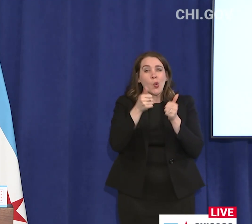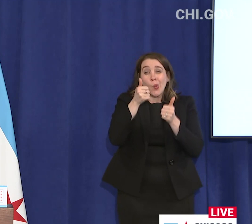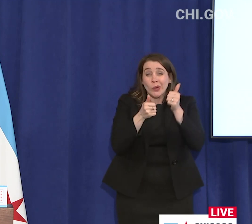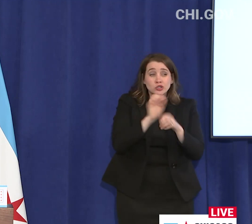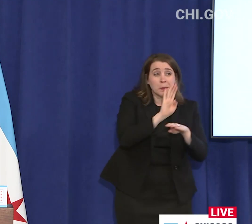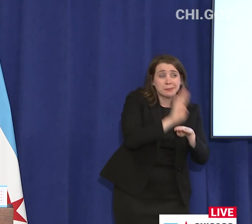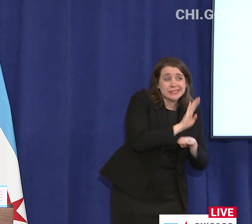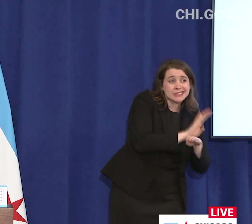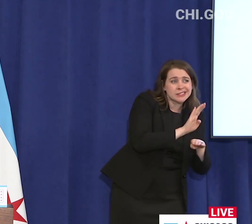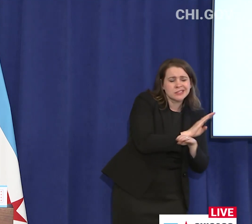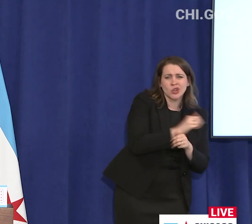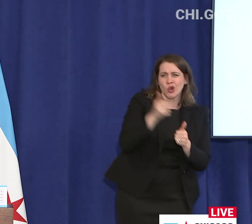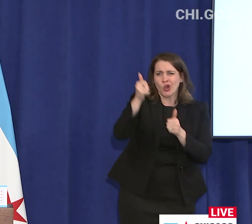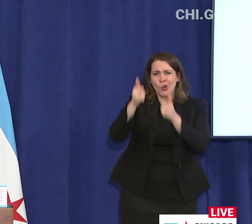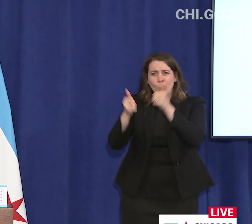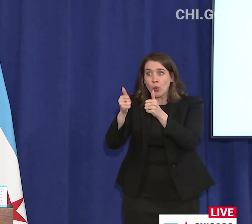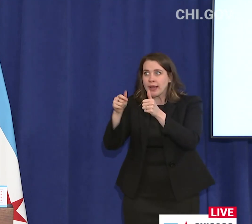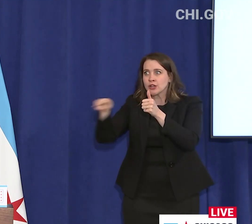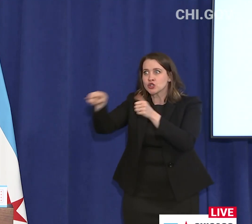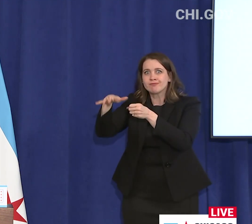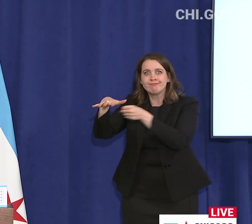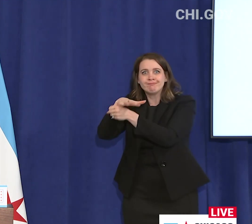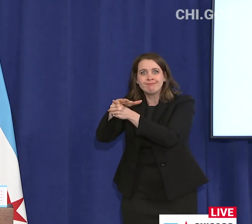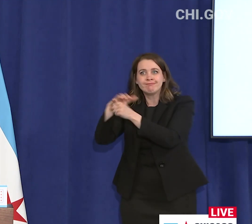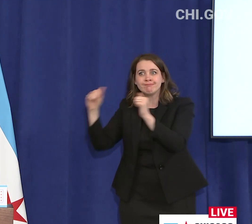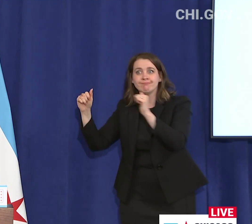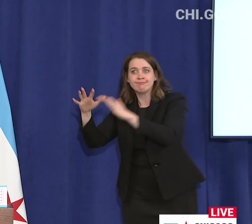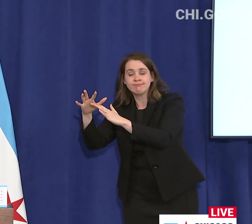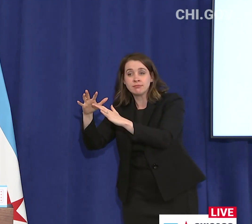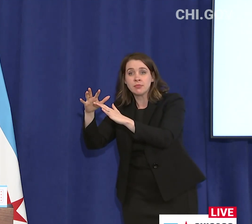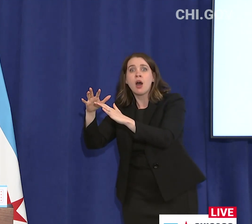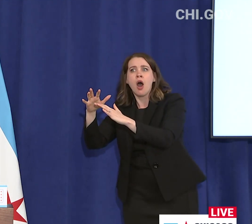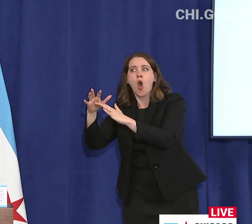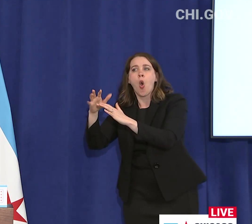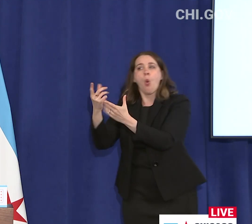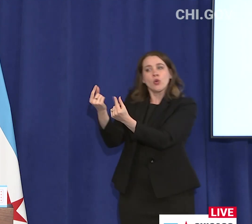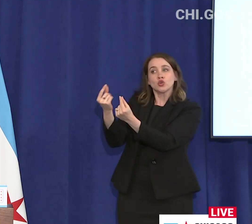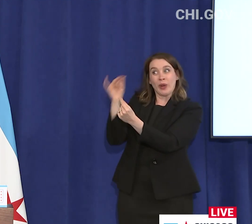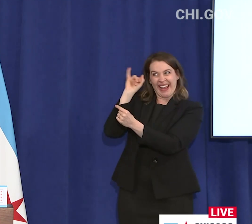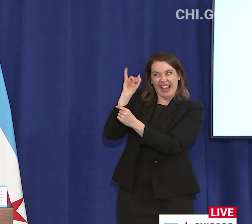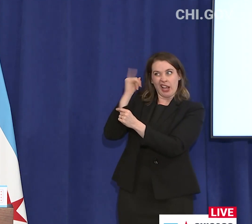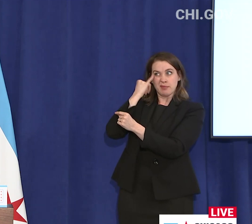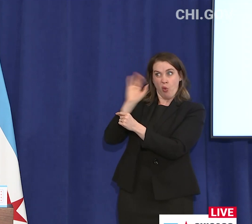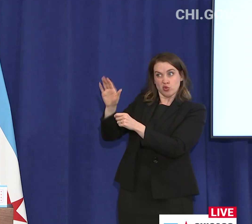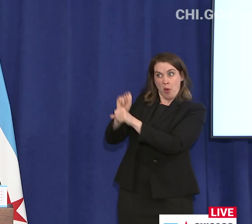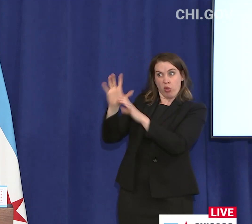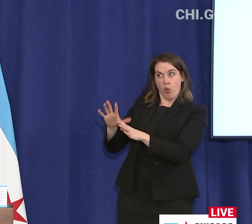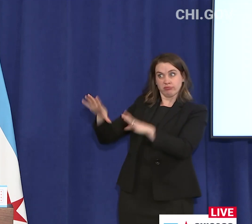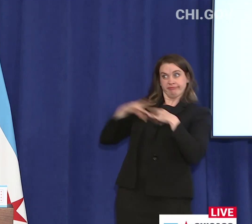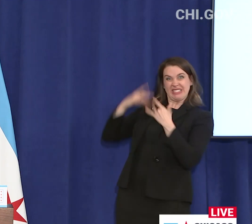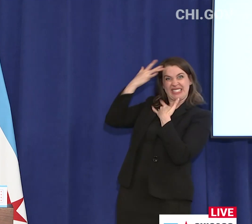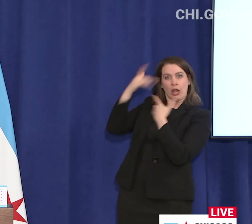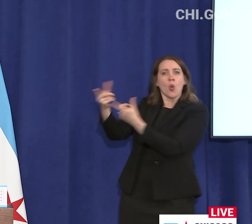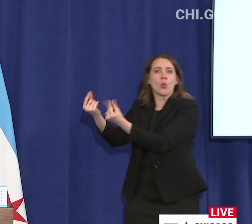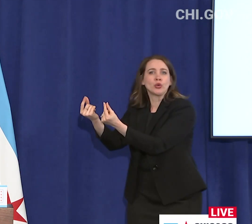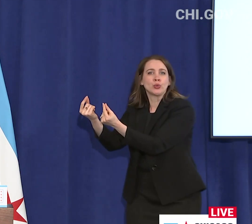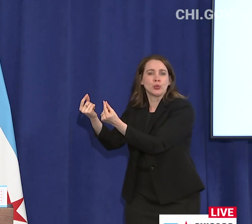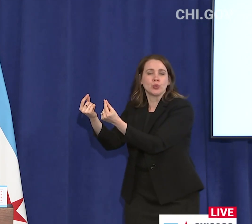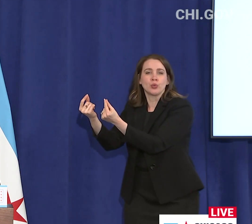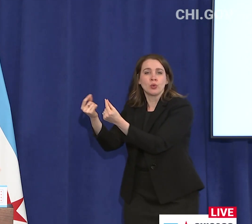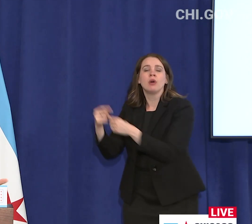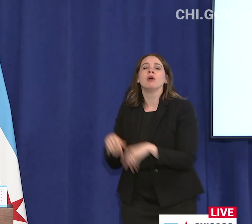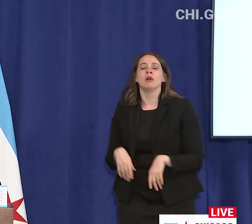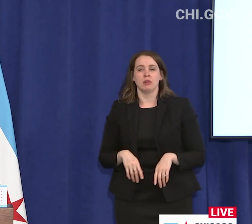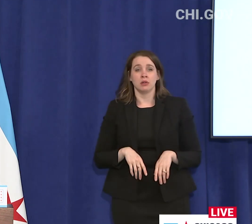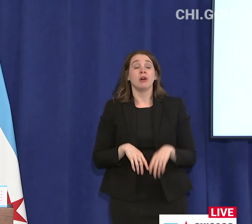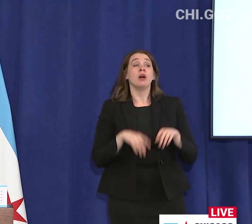businesses or other gathering places should do themselves if they have cases. We have orders forever. Healthcare providers have been